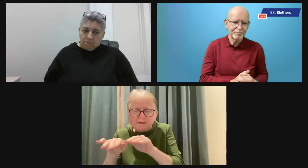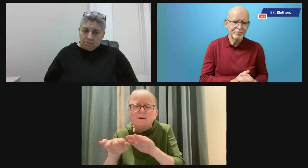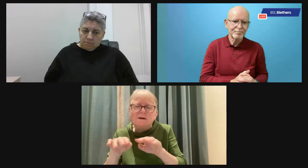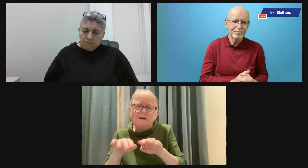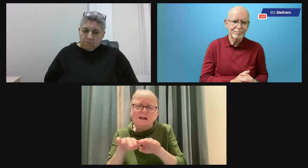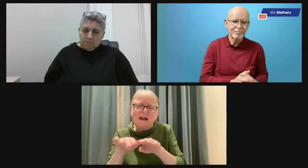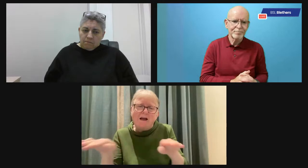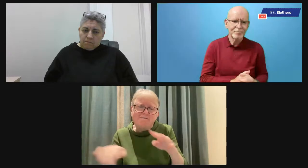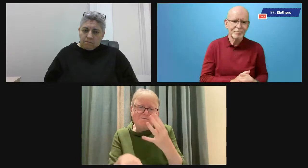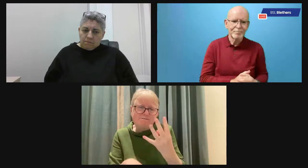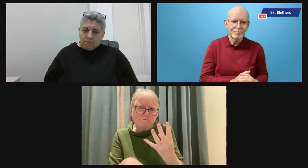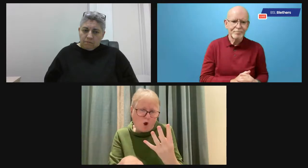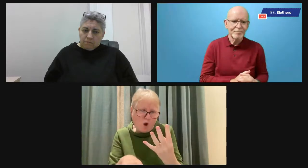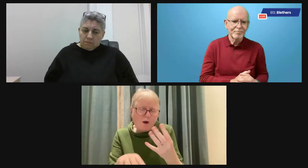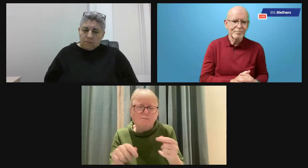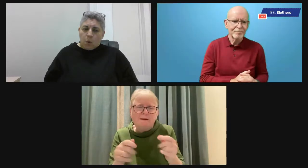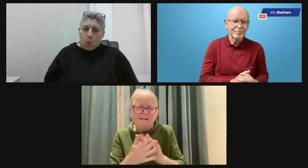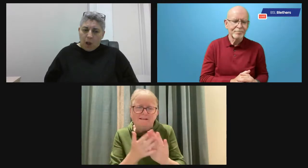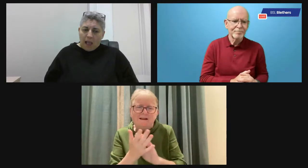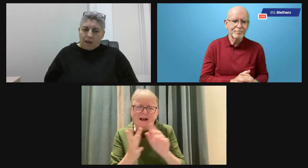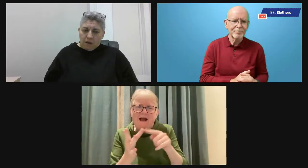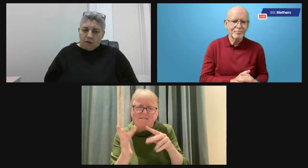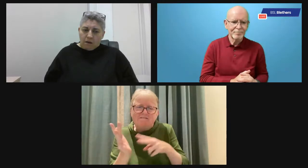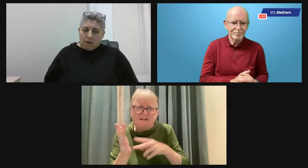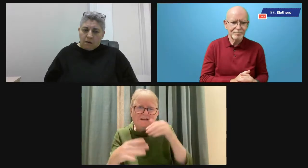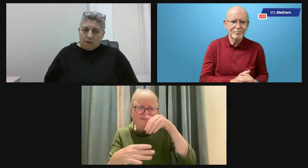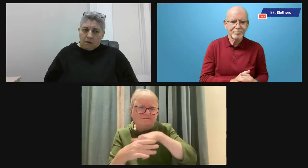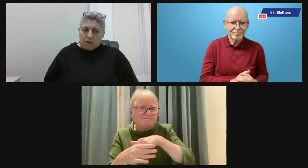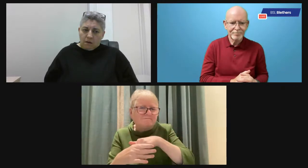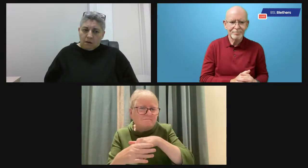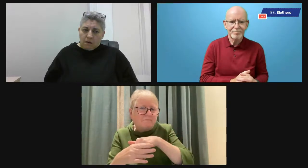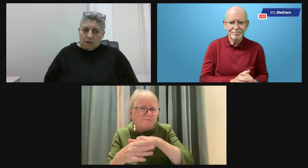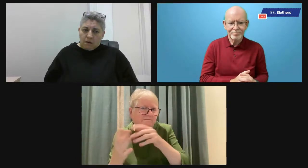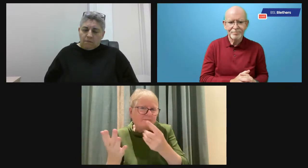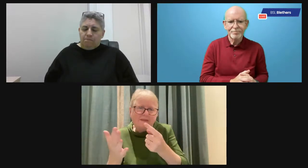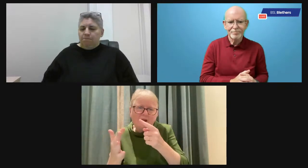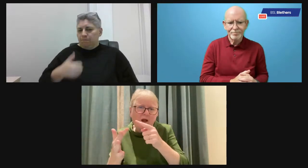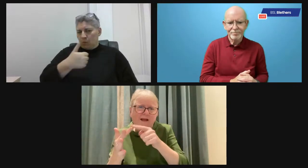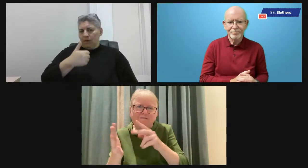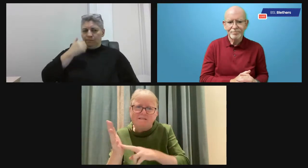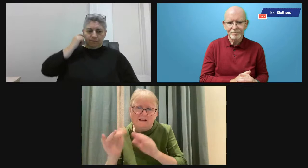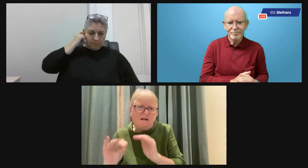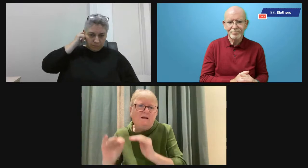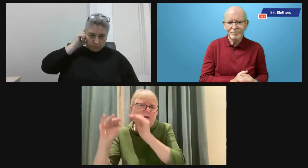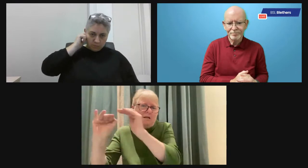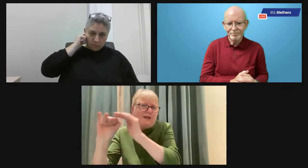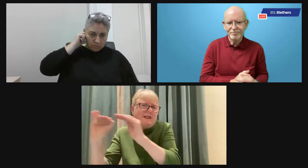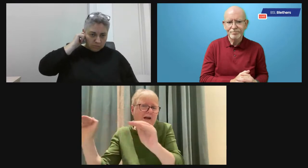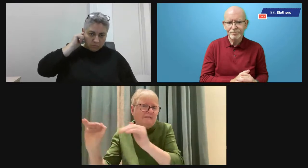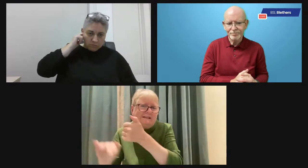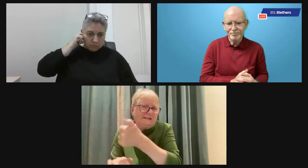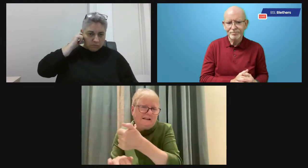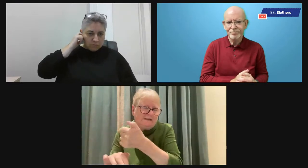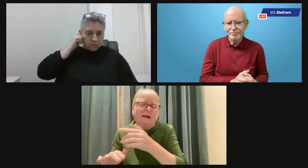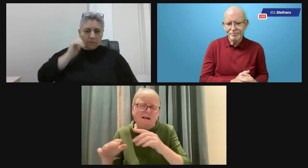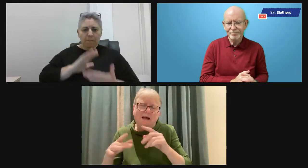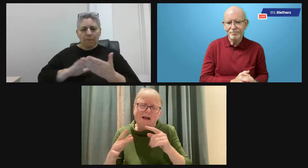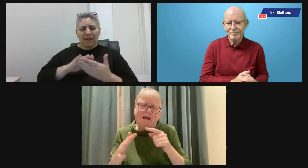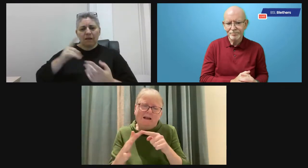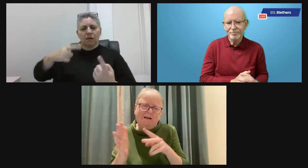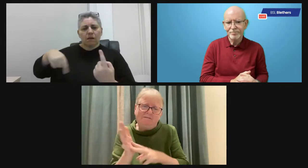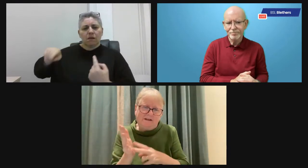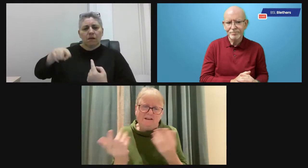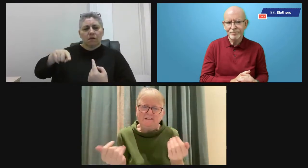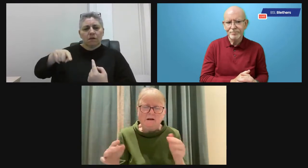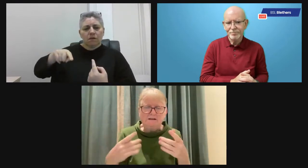module inside, within it. So you get that as you move up to level 4. So your assessing is